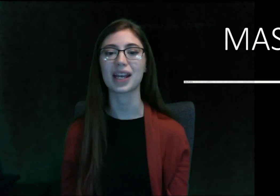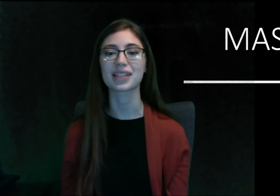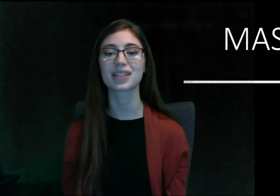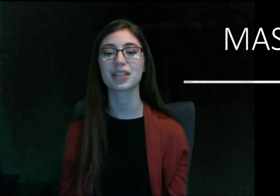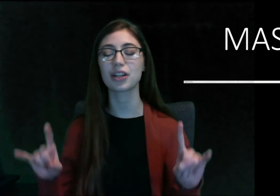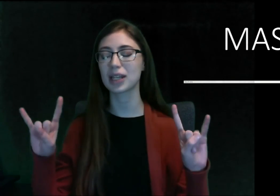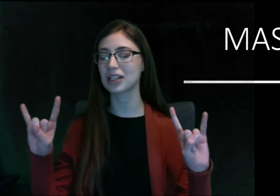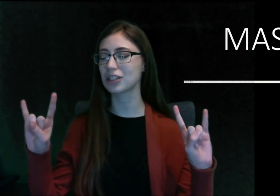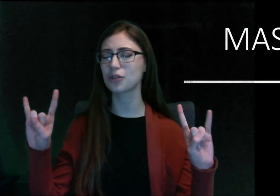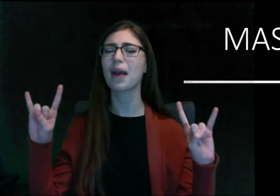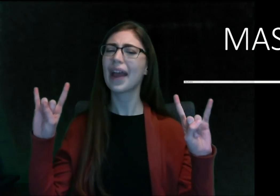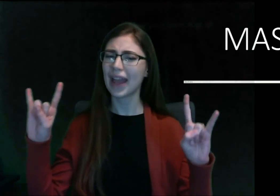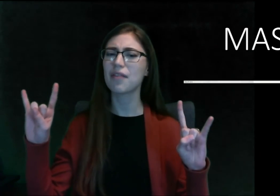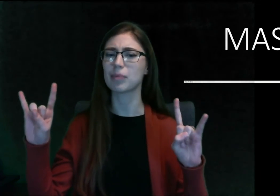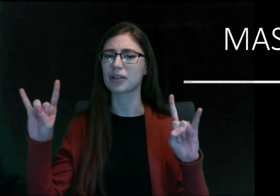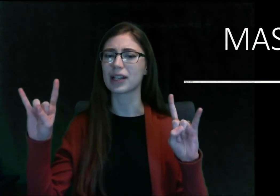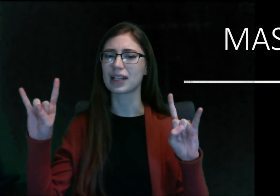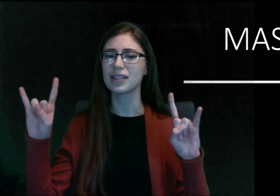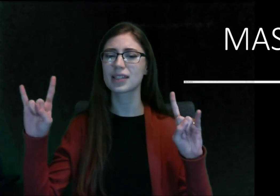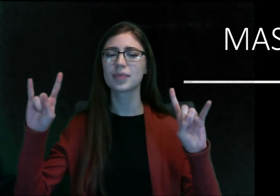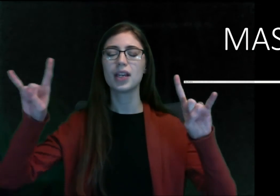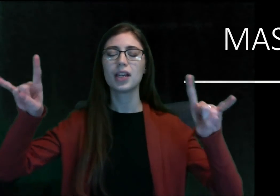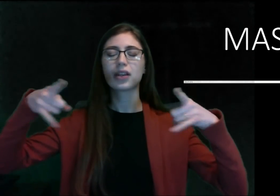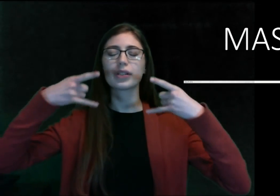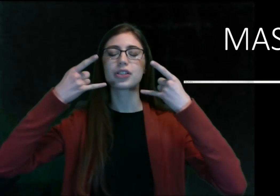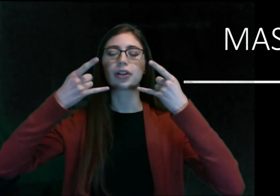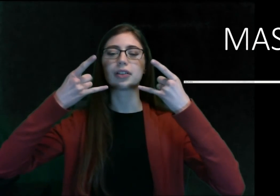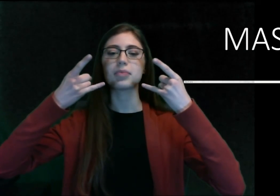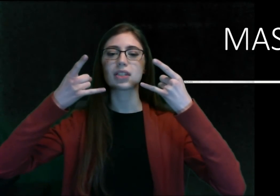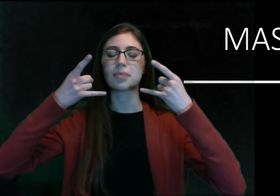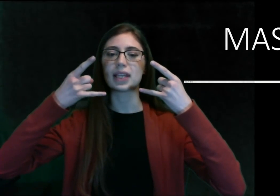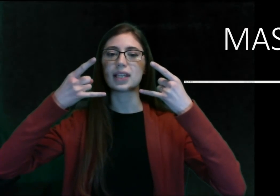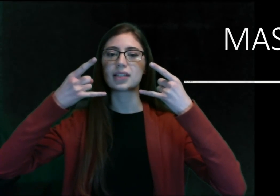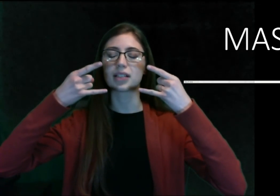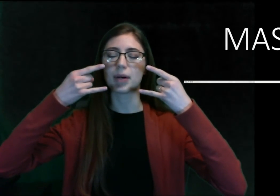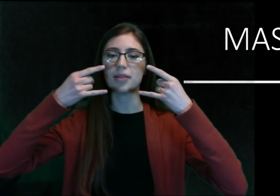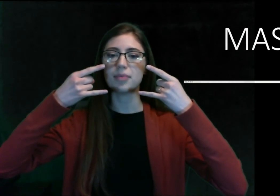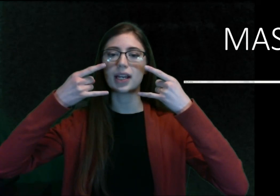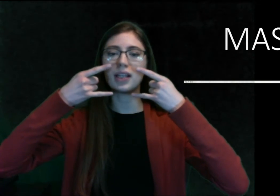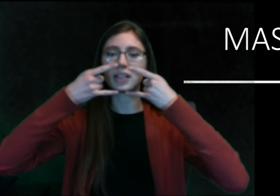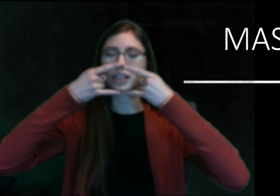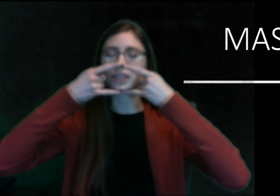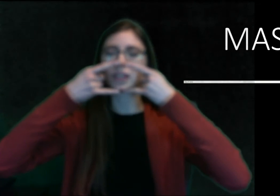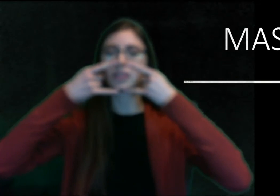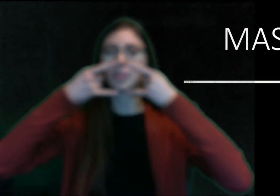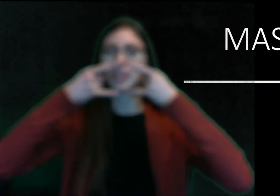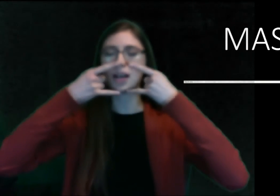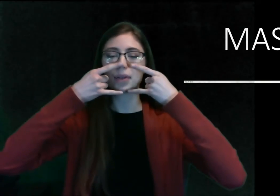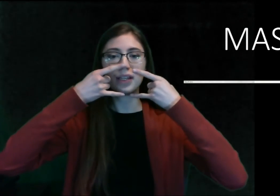Mask. You're going to make 2 heavy metal hands. You're going to turn them so your pinkies are on the bottom and your index fingers up at the top. And you're just